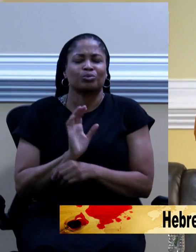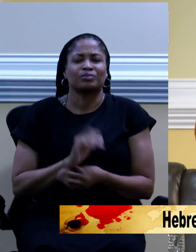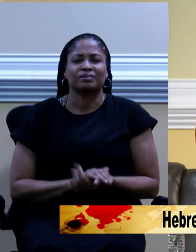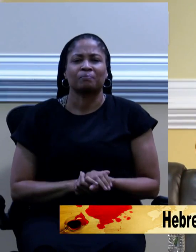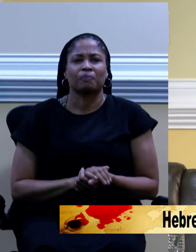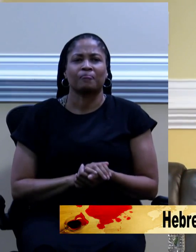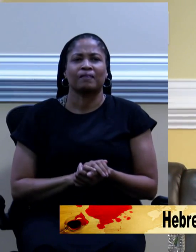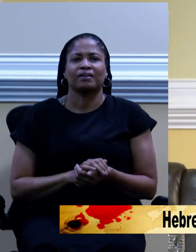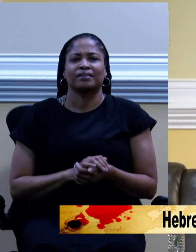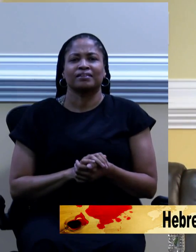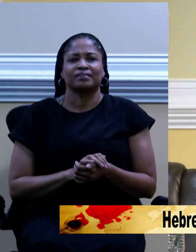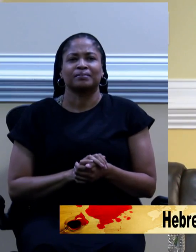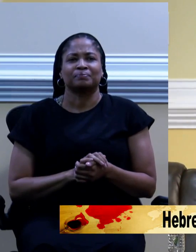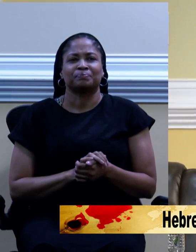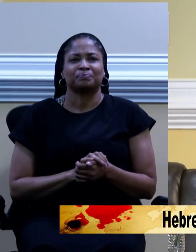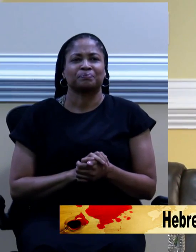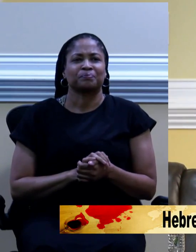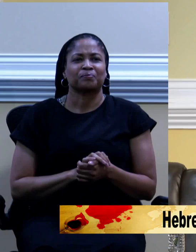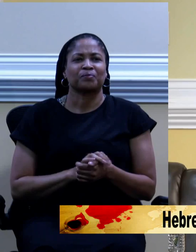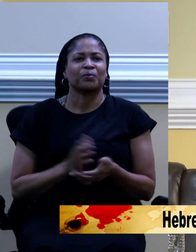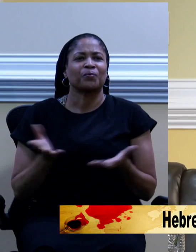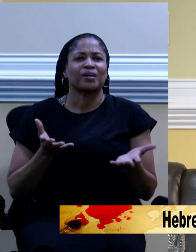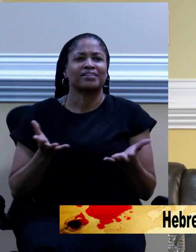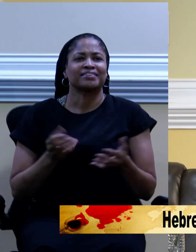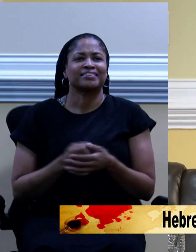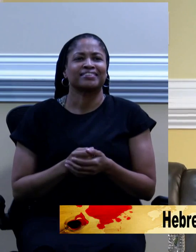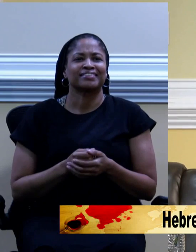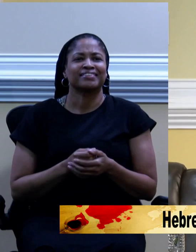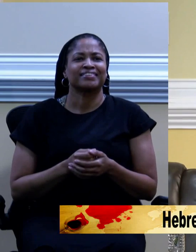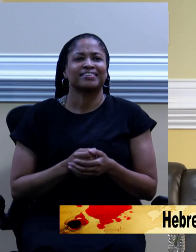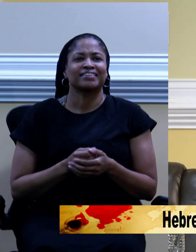Show. Back.